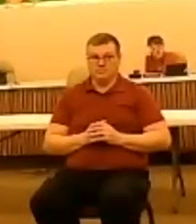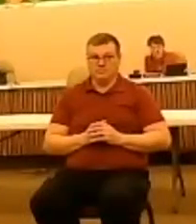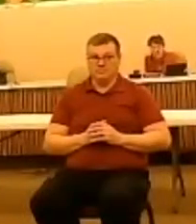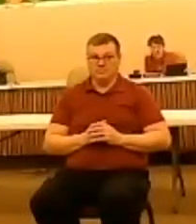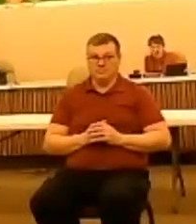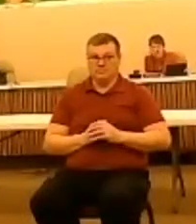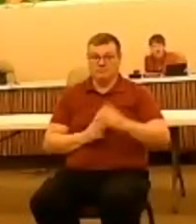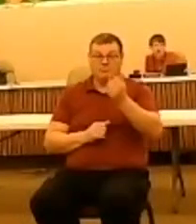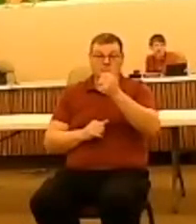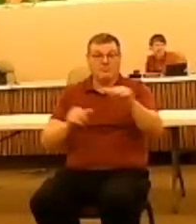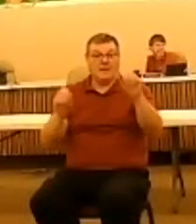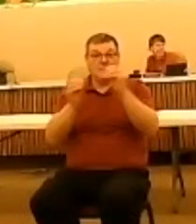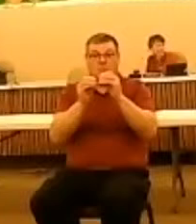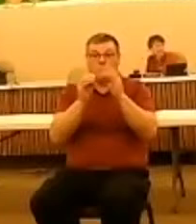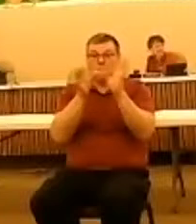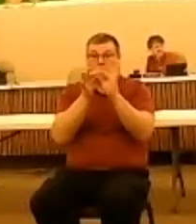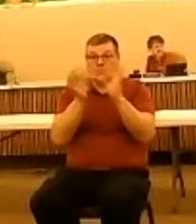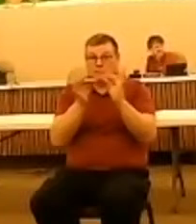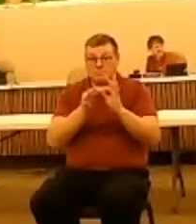Any further comments?